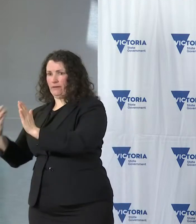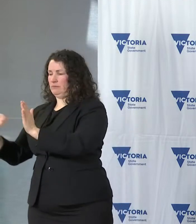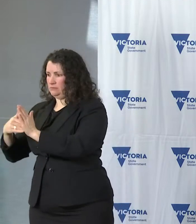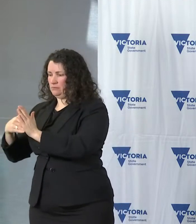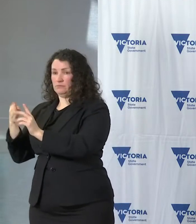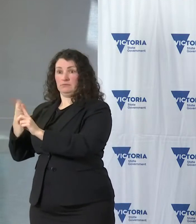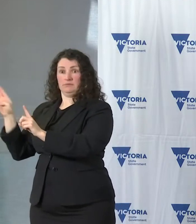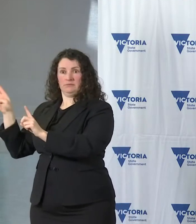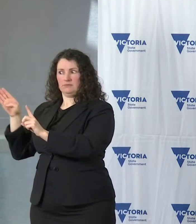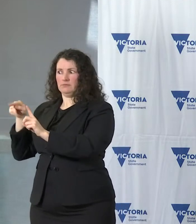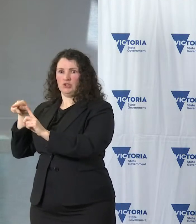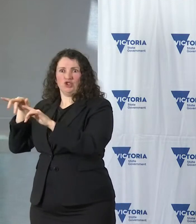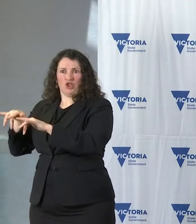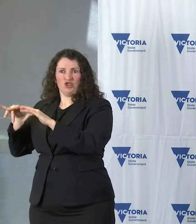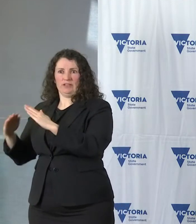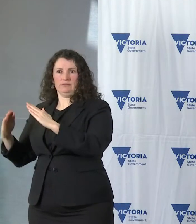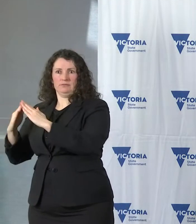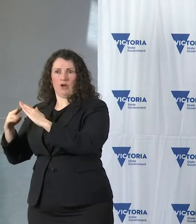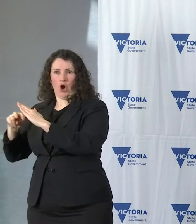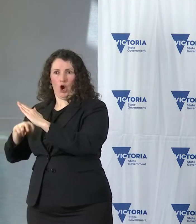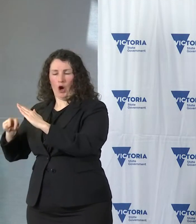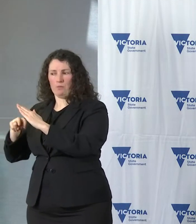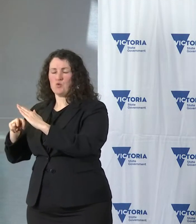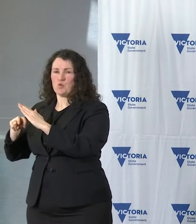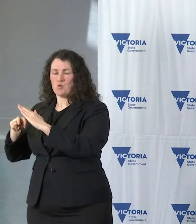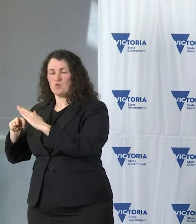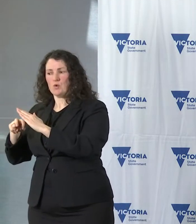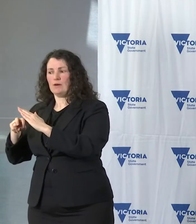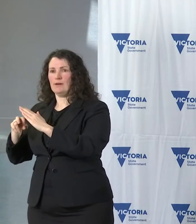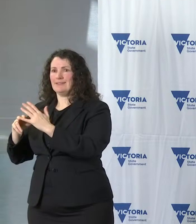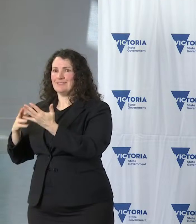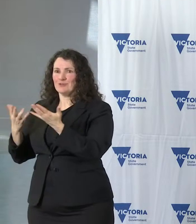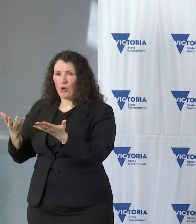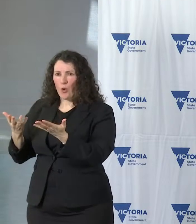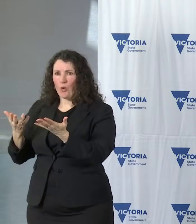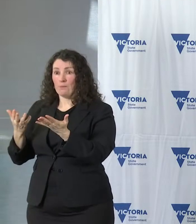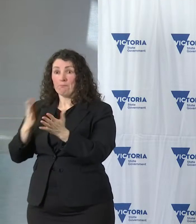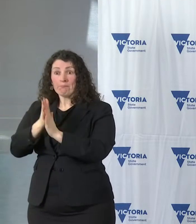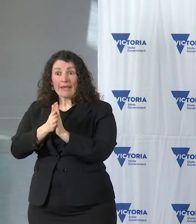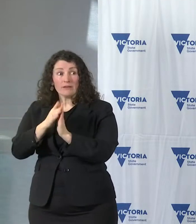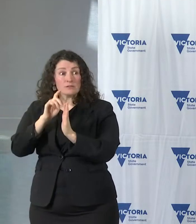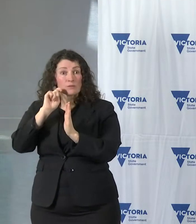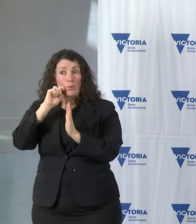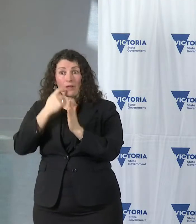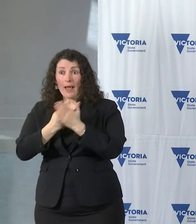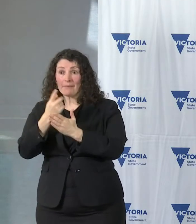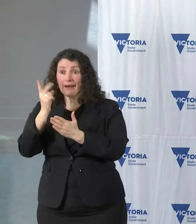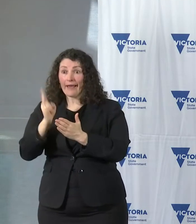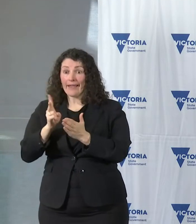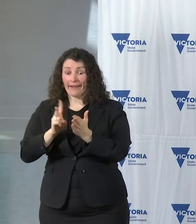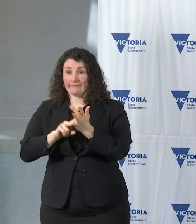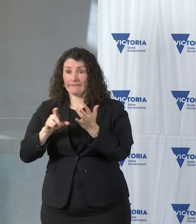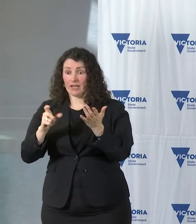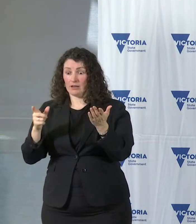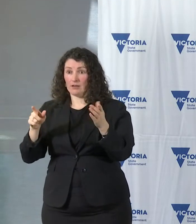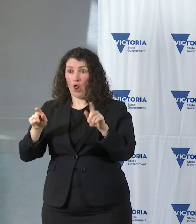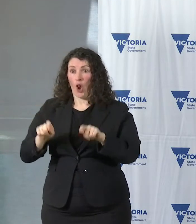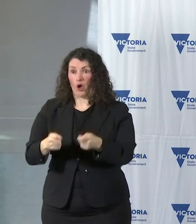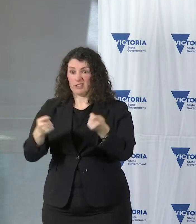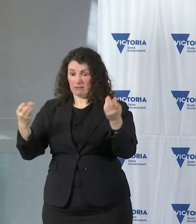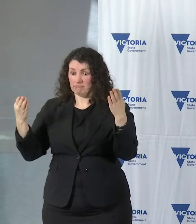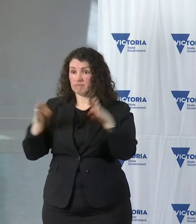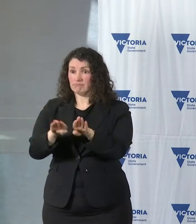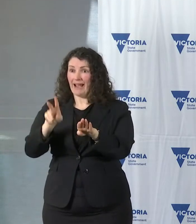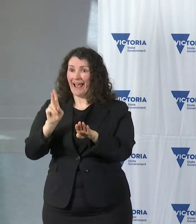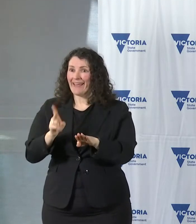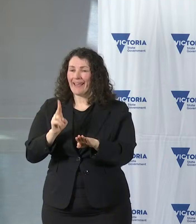again? How do we strike a balance between managing cases and shutting down the state? It's way too early to make any calls as to